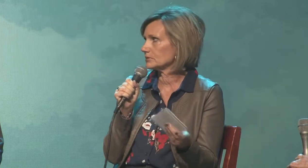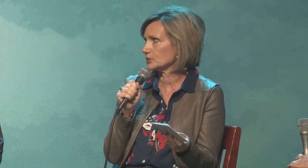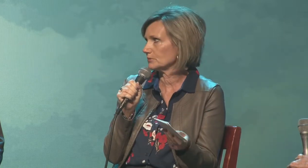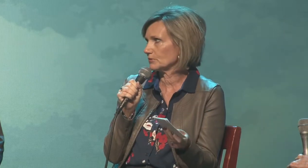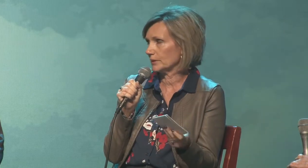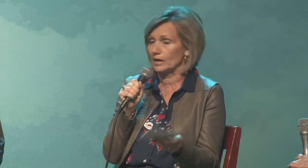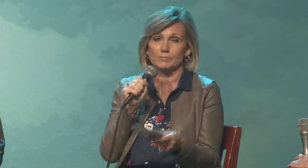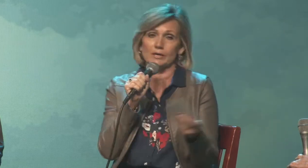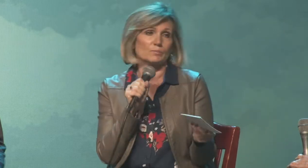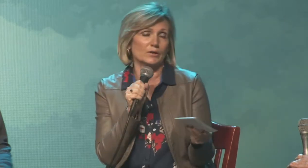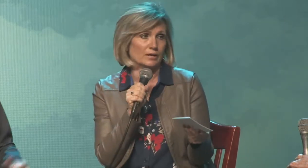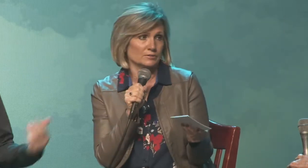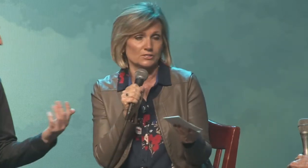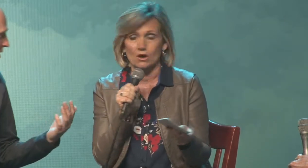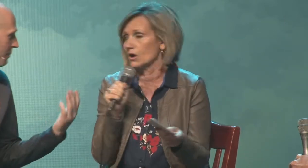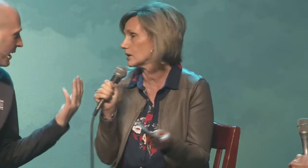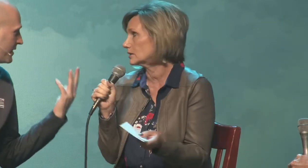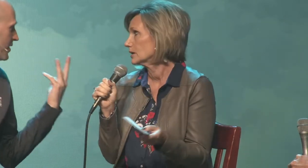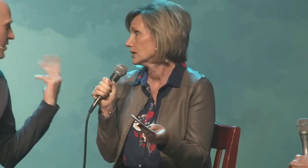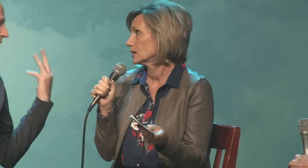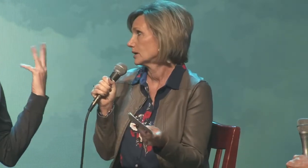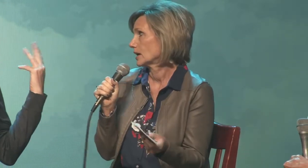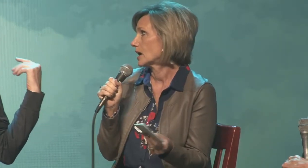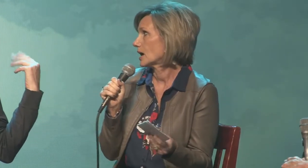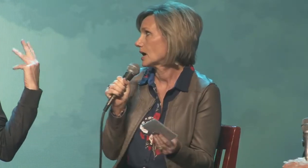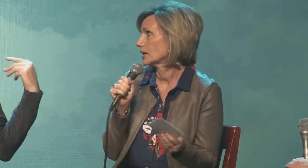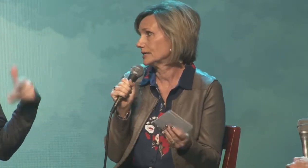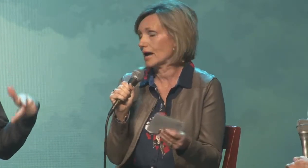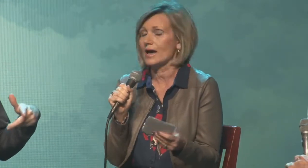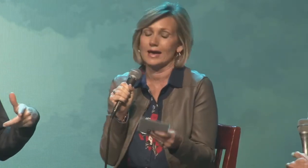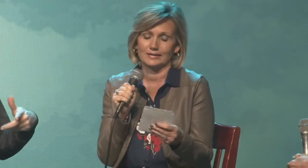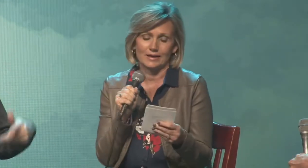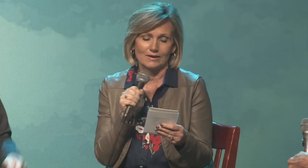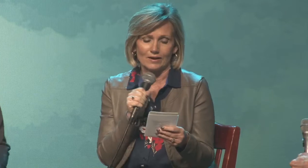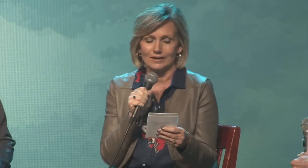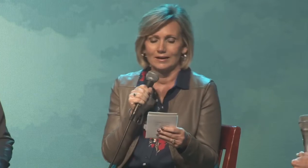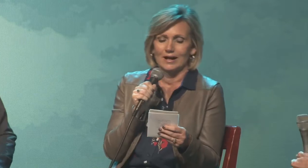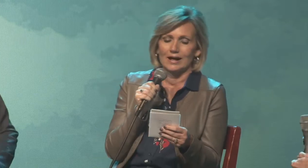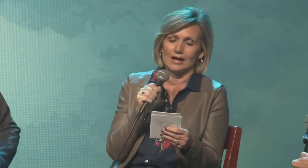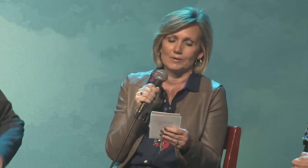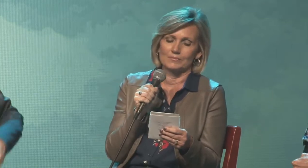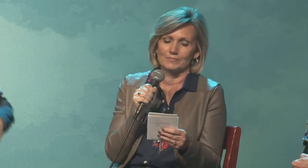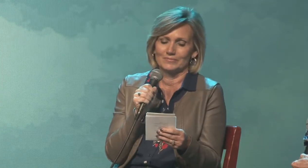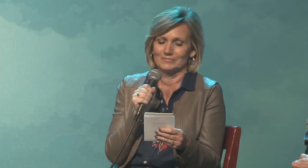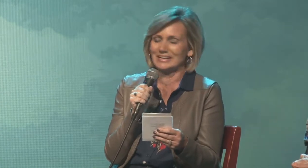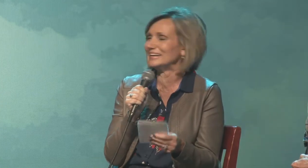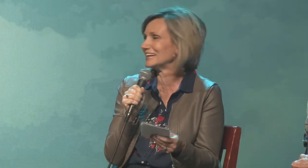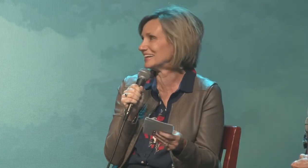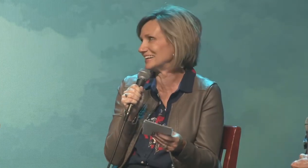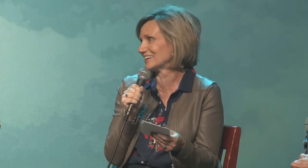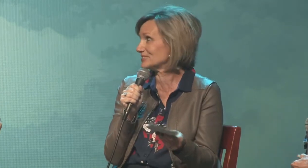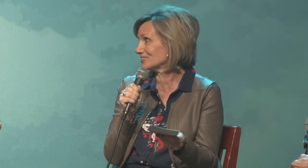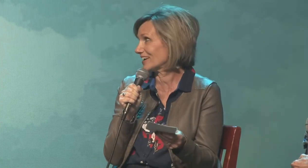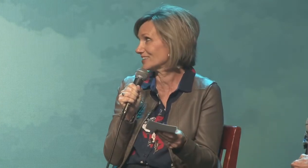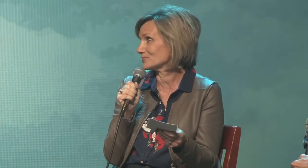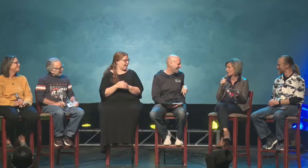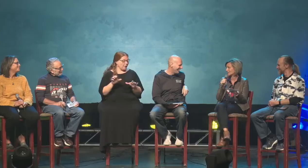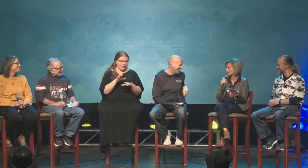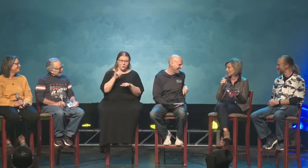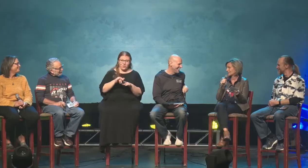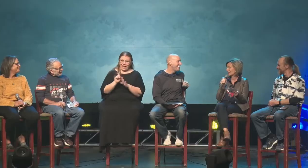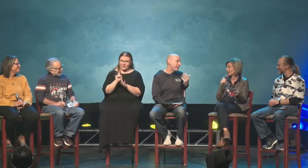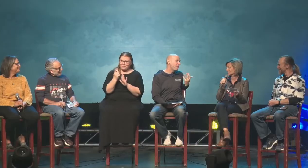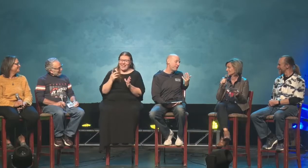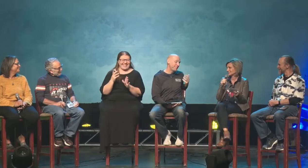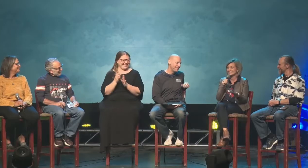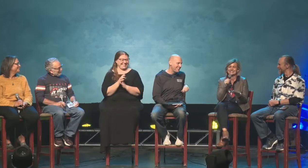if you'll indulge me for a minute, Yeah, I'm not going to break out in we should get Josh song. to pay attention in the band. Maybe they could do it at the end. Yeah, right. Just switch up the song. Can we do that on the spot?